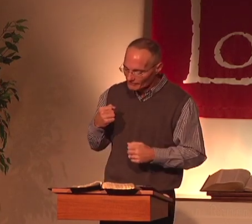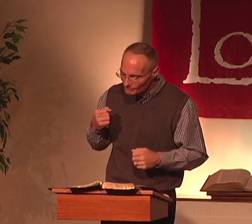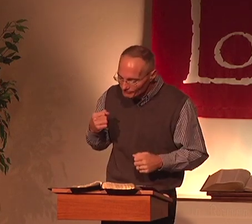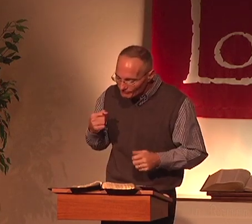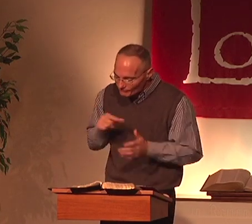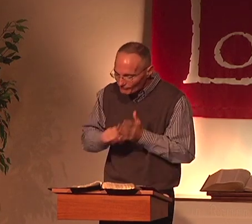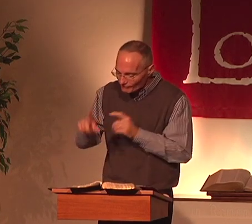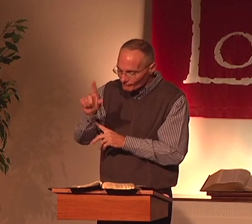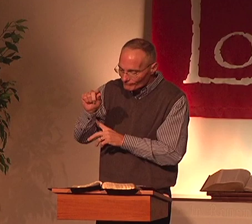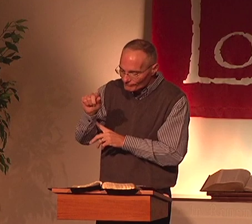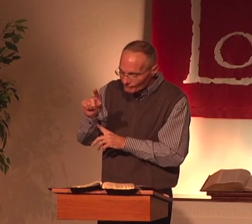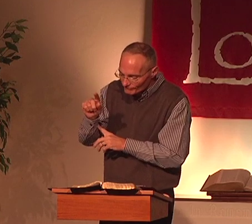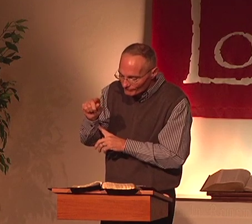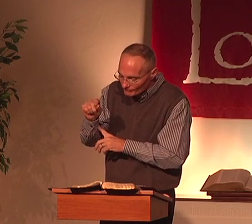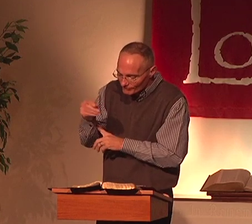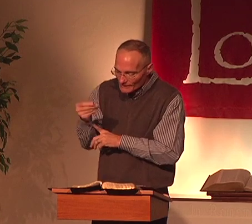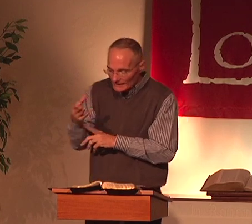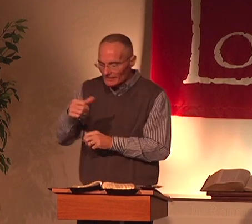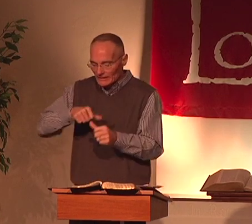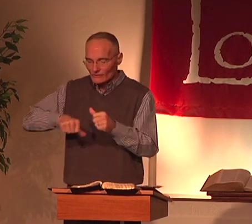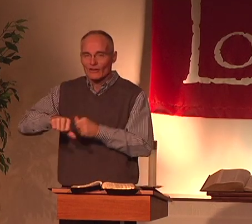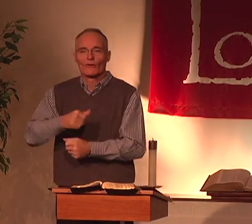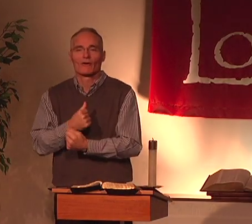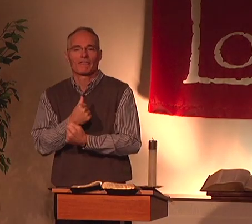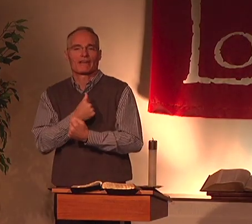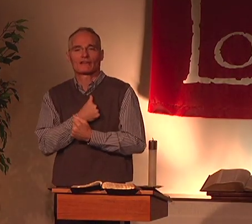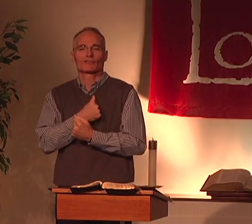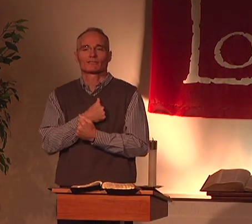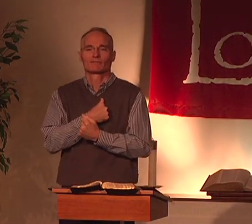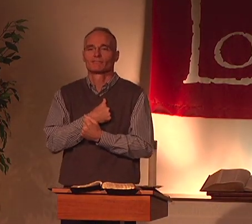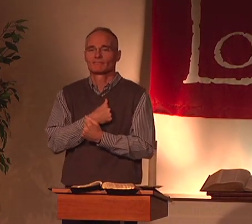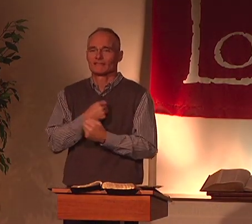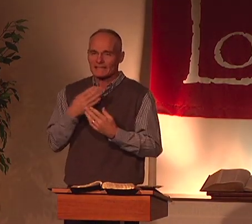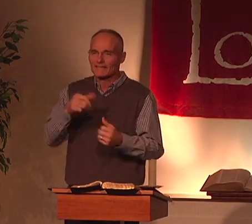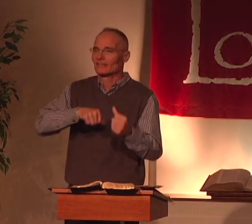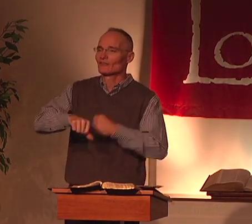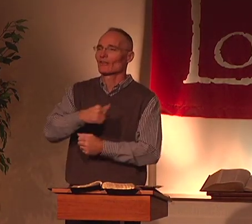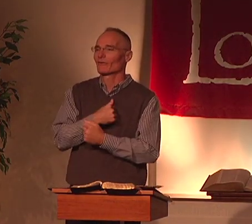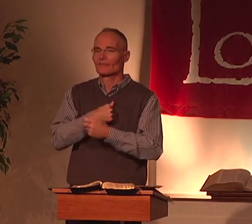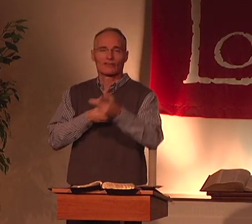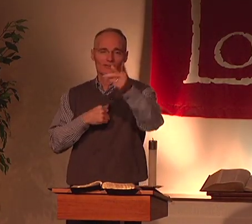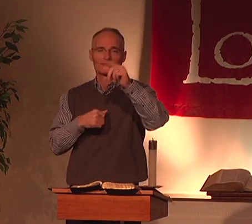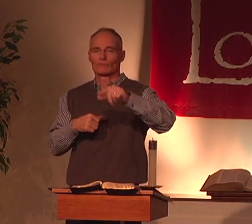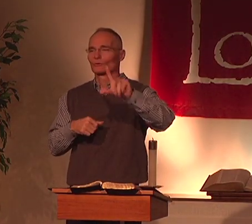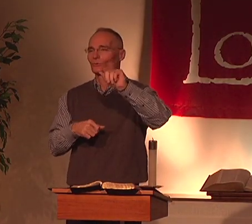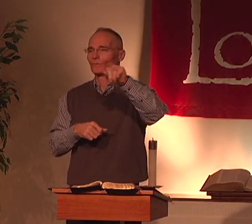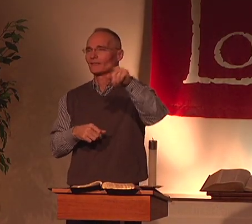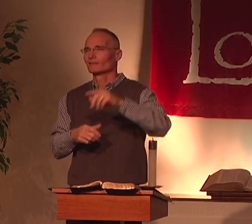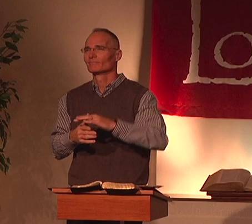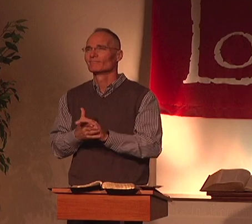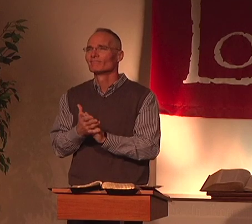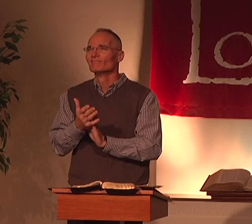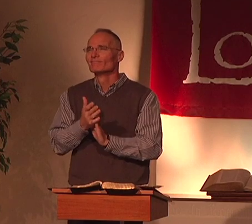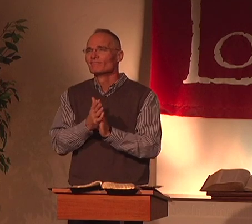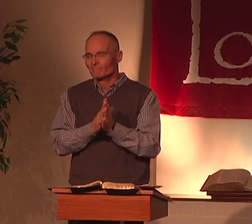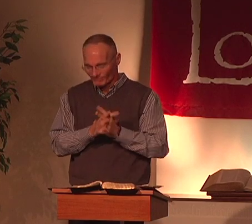Of love In verse 20 It says Give each Other affection Give each Other affection Verse 20